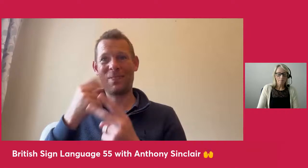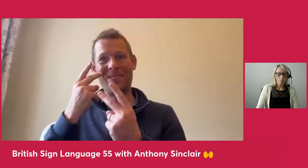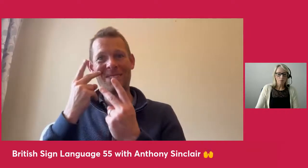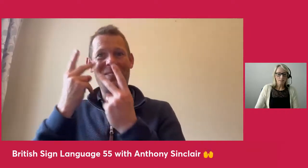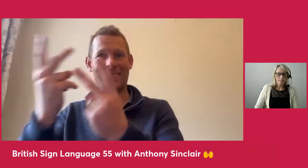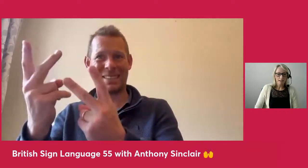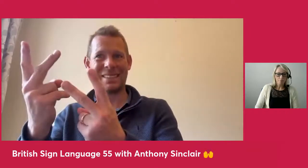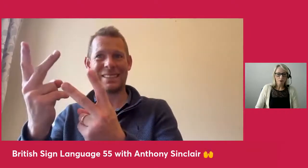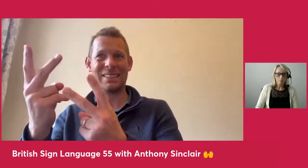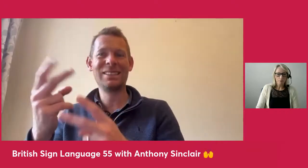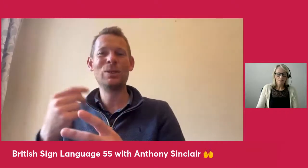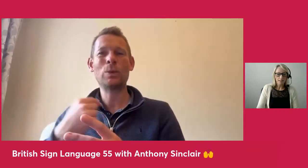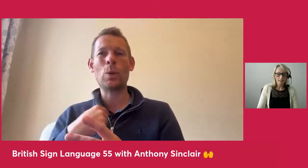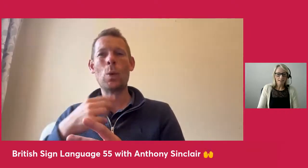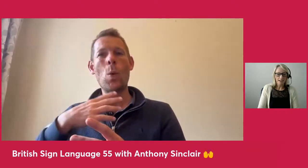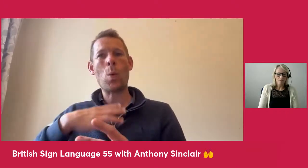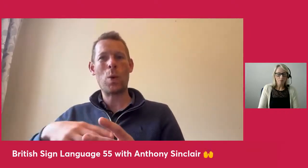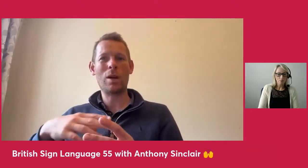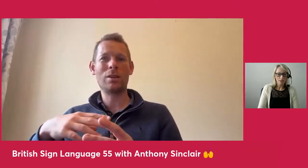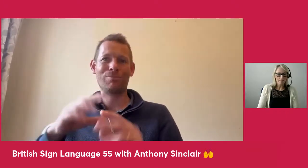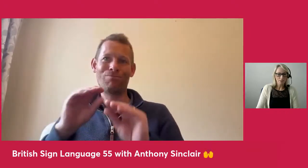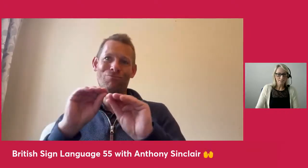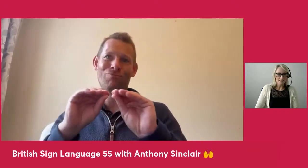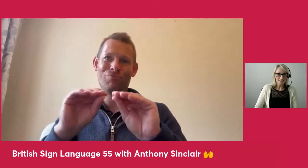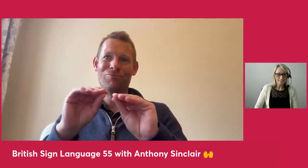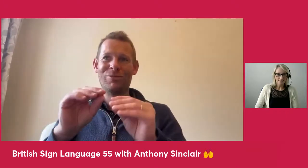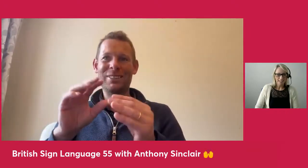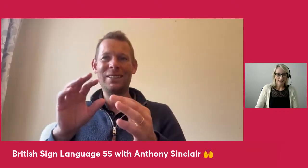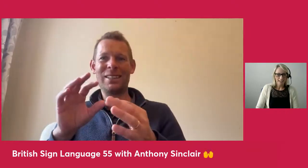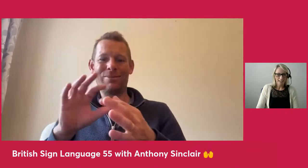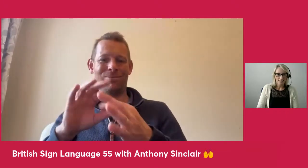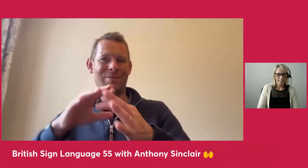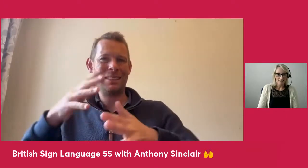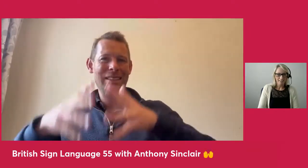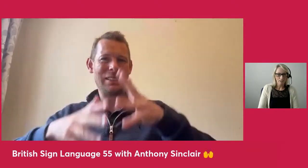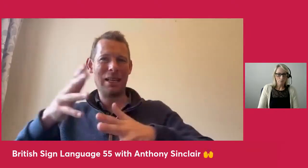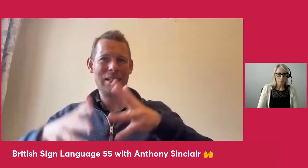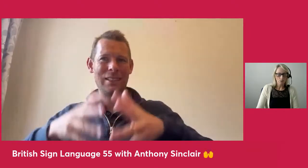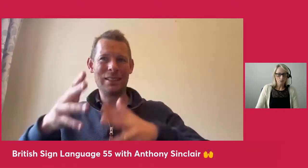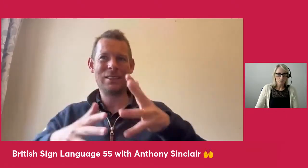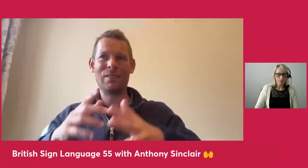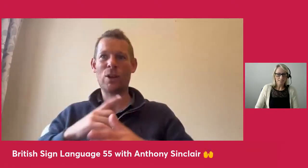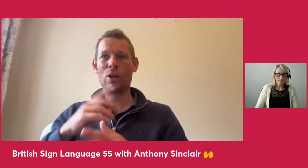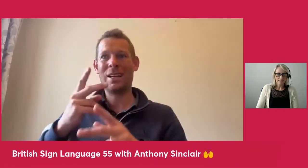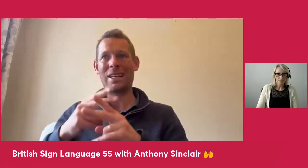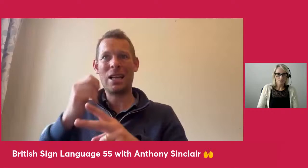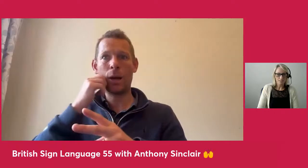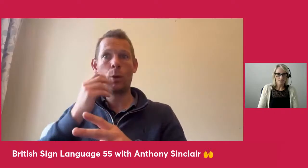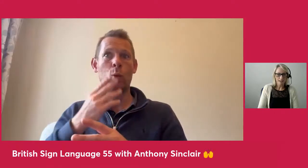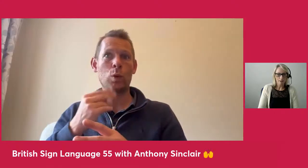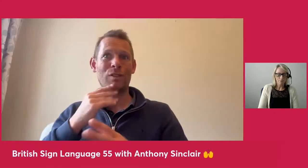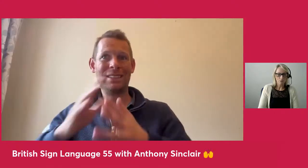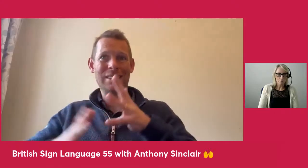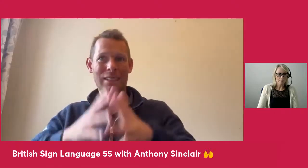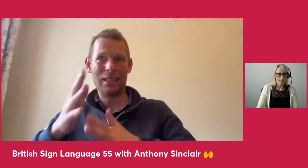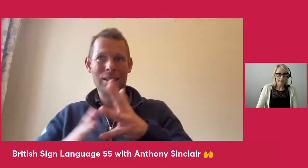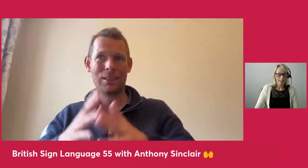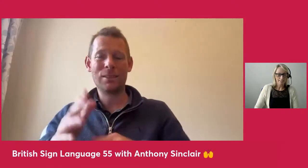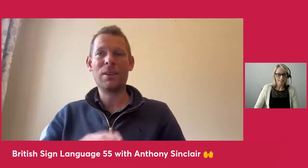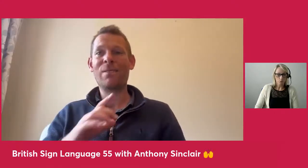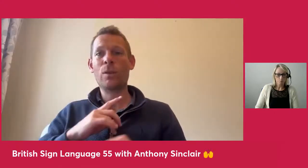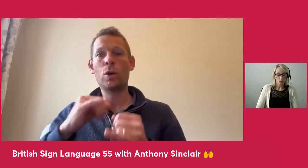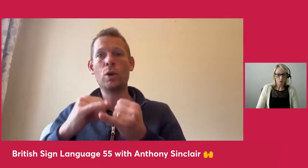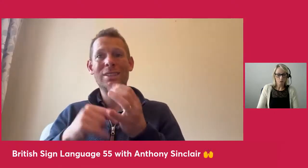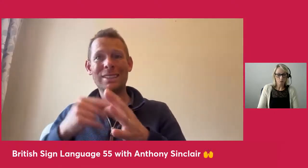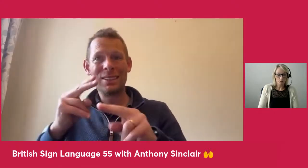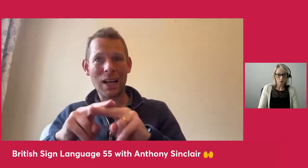Recently, there was a deaf couple in a care home that I visited, and they wanted me to teach the staff some